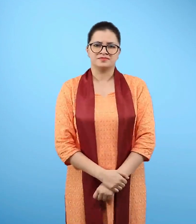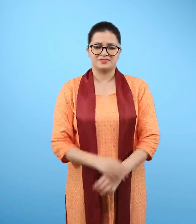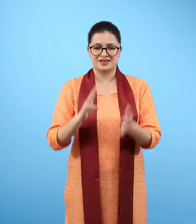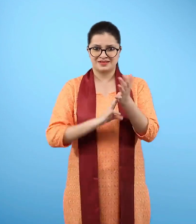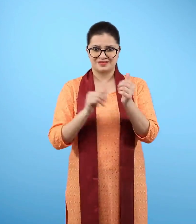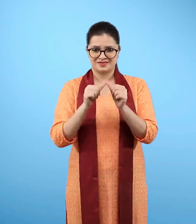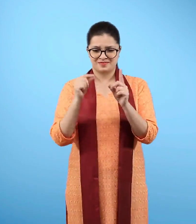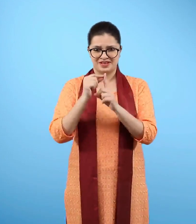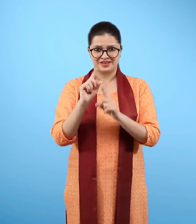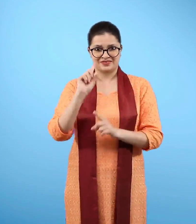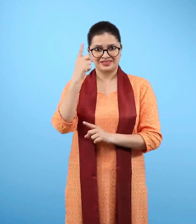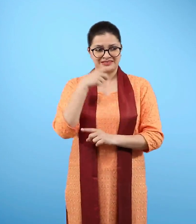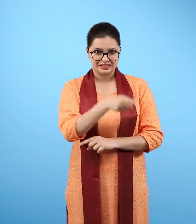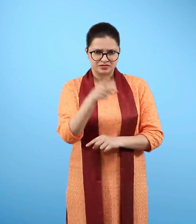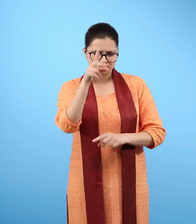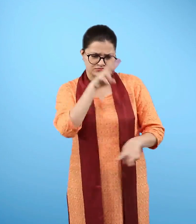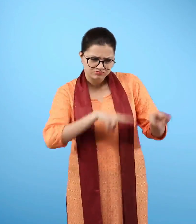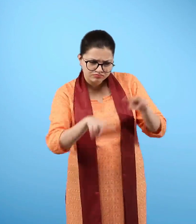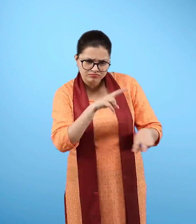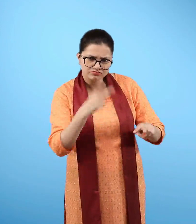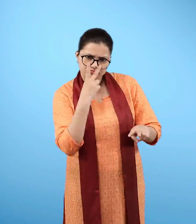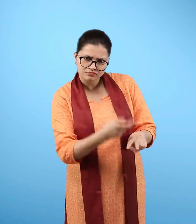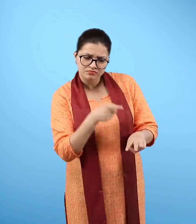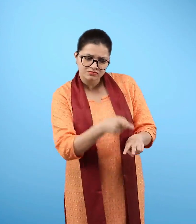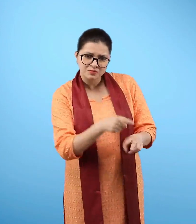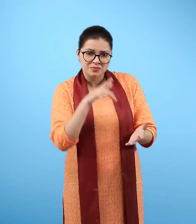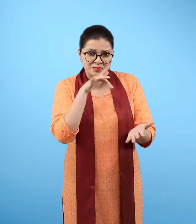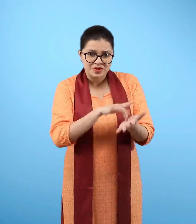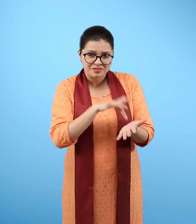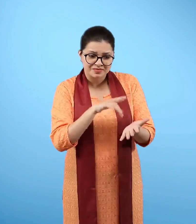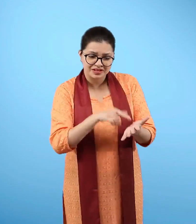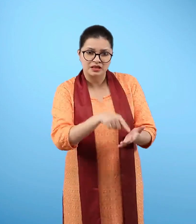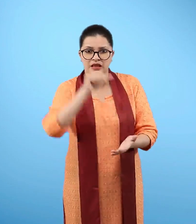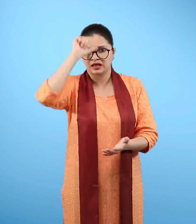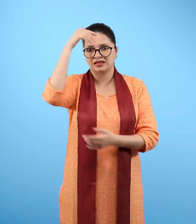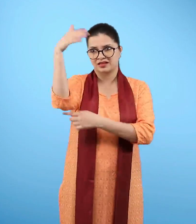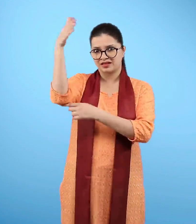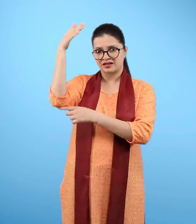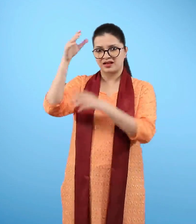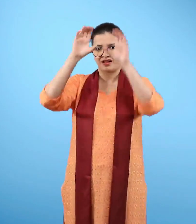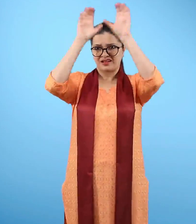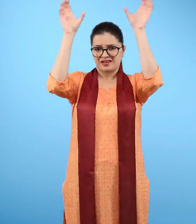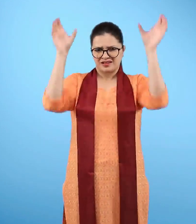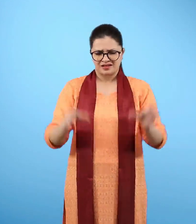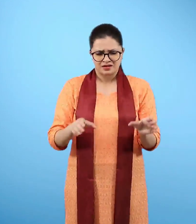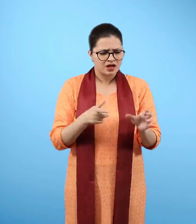Look at Map 1. Match it with the photo and find out where India Gate